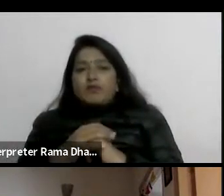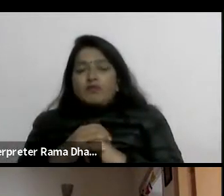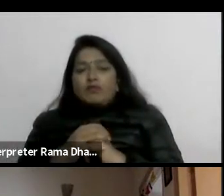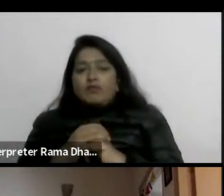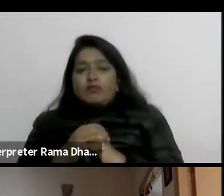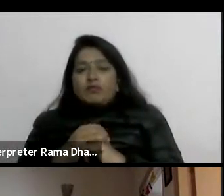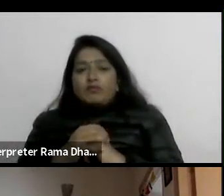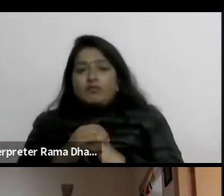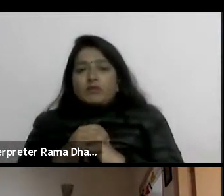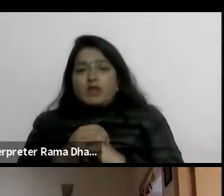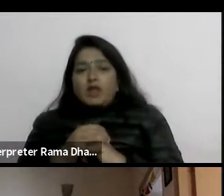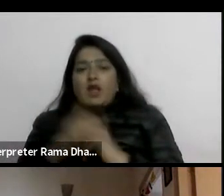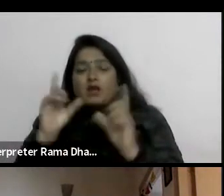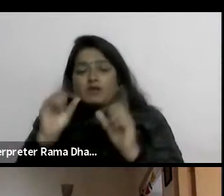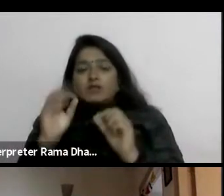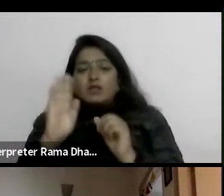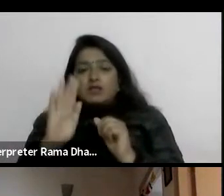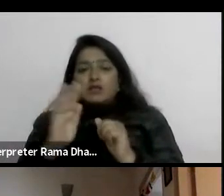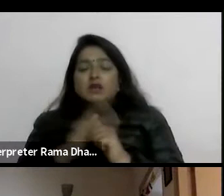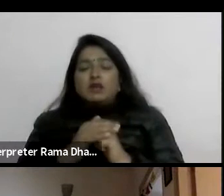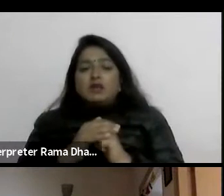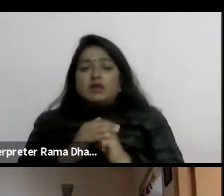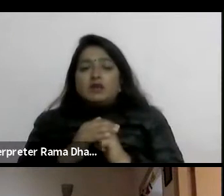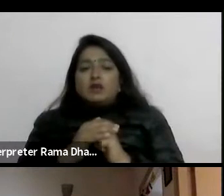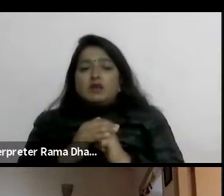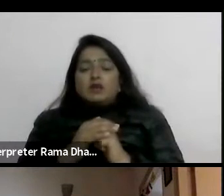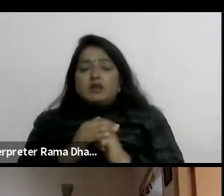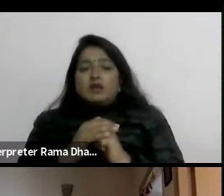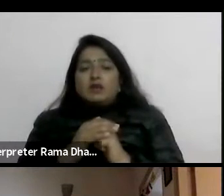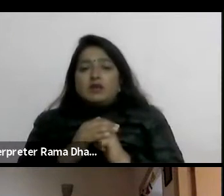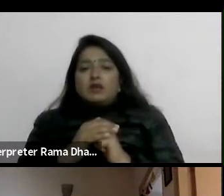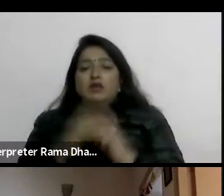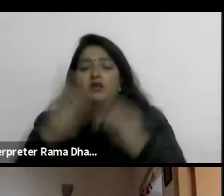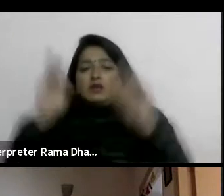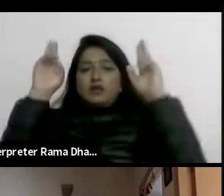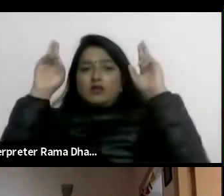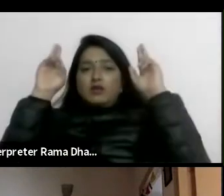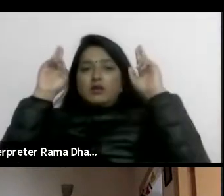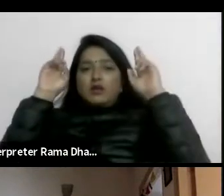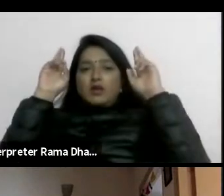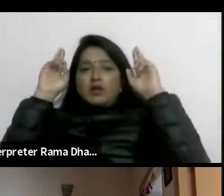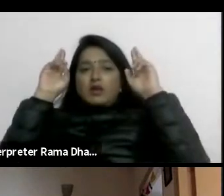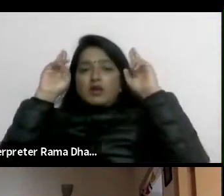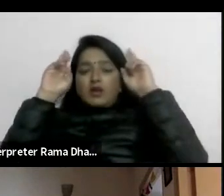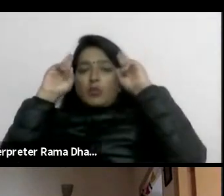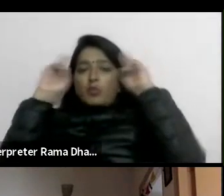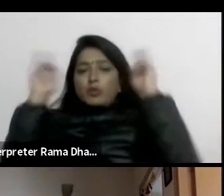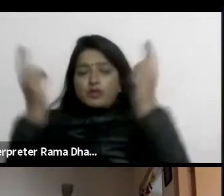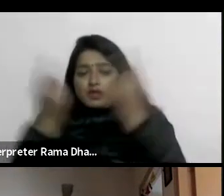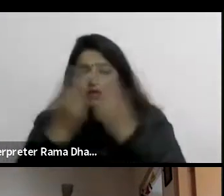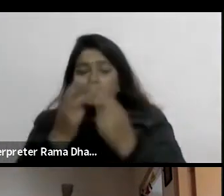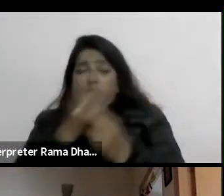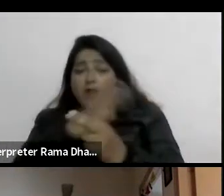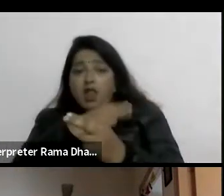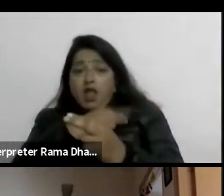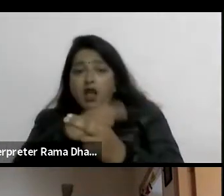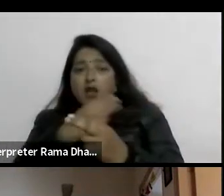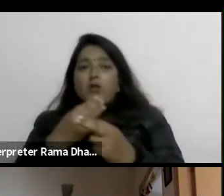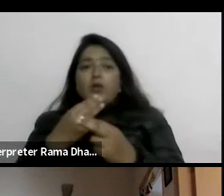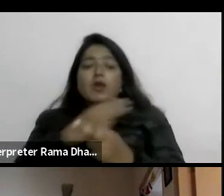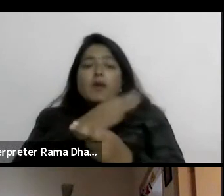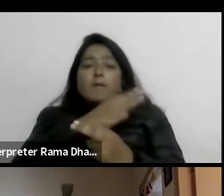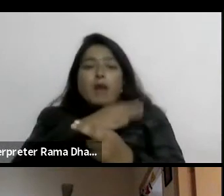agreed sets of criteria for protecting the human rights of women, recognizing that